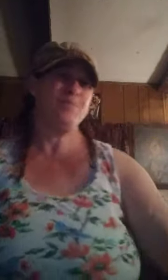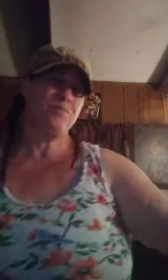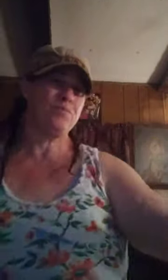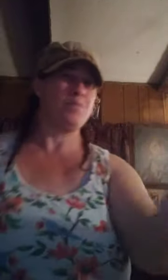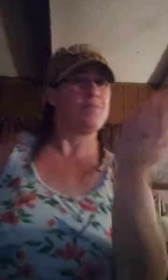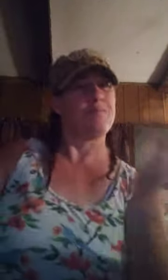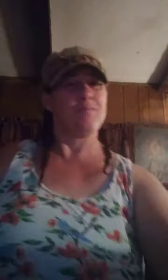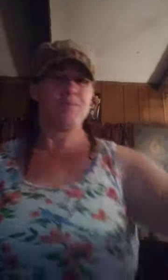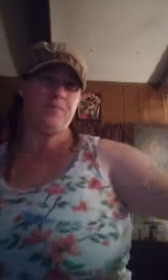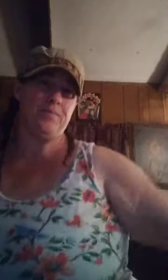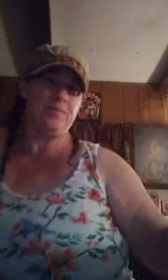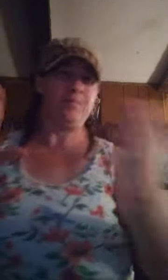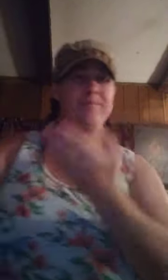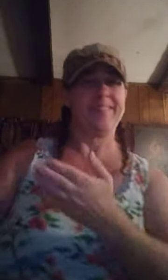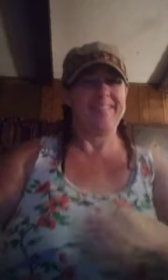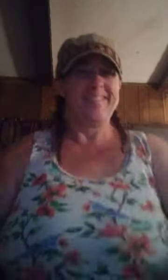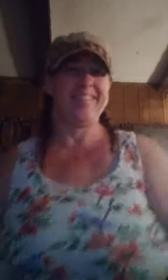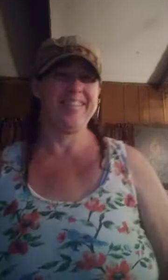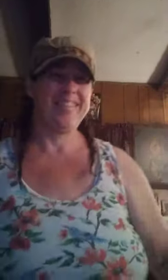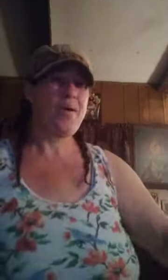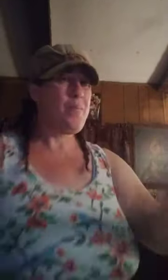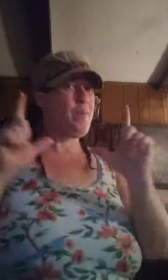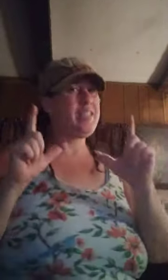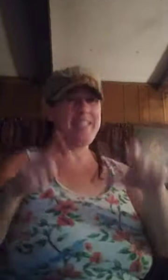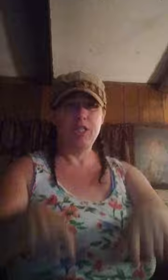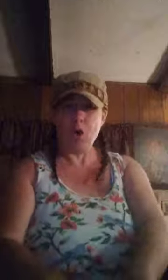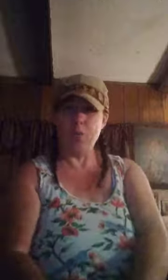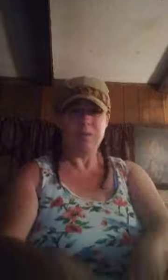abide. I sailed a schooner around the Horn of Mexico.